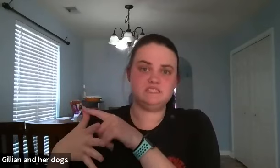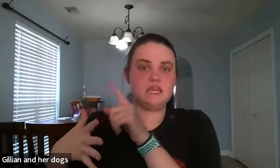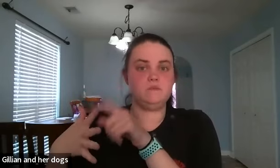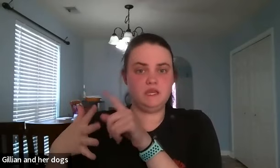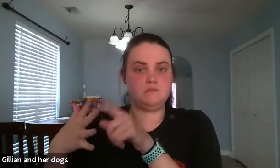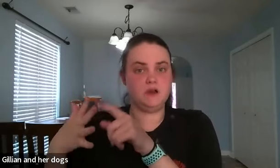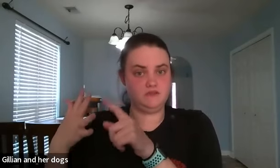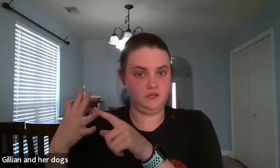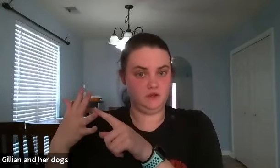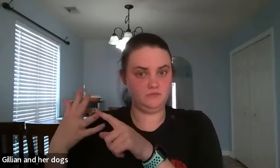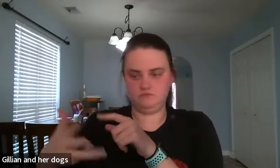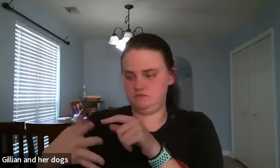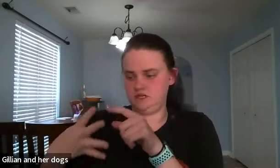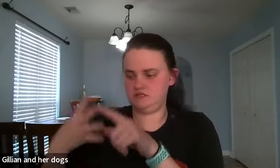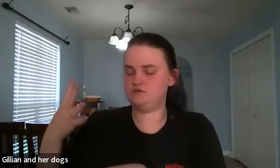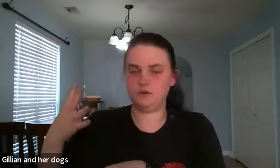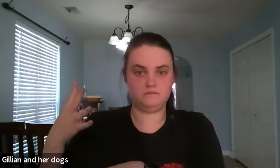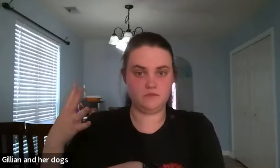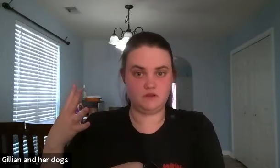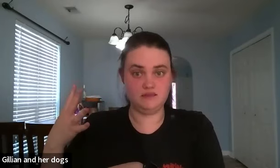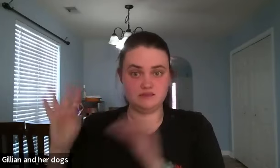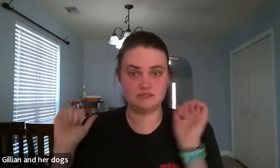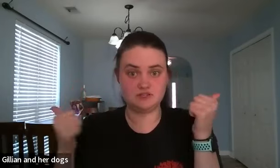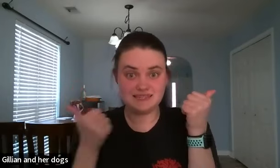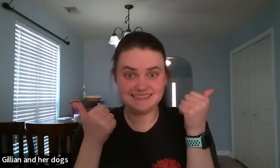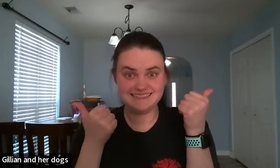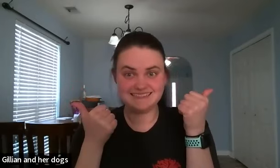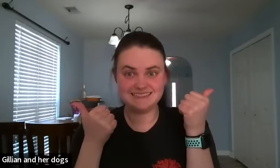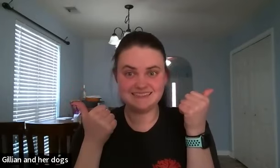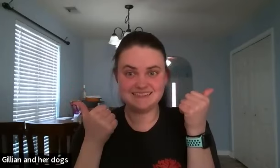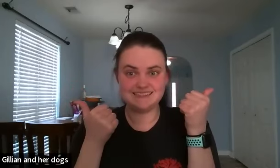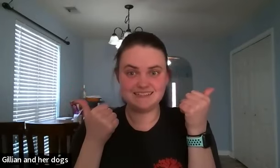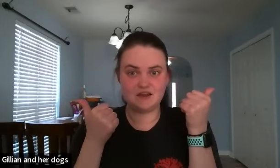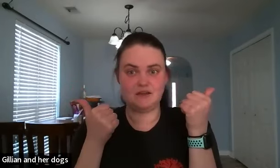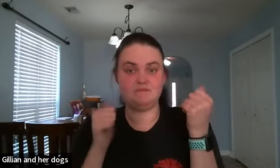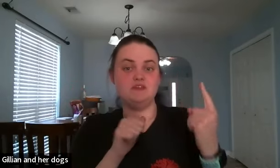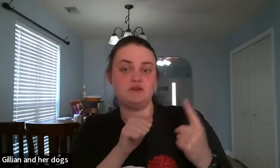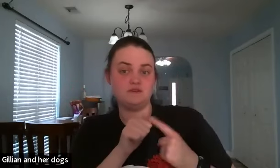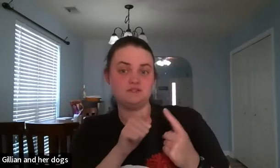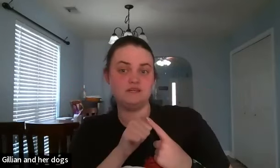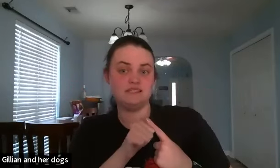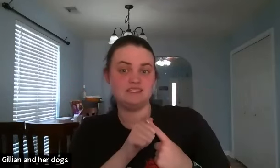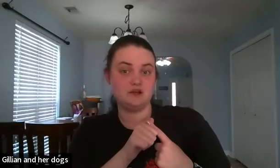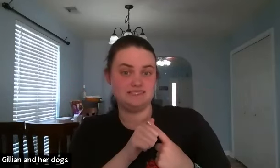day, week, month, year, I guess those four. All right. Sounds good. Okay. So our first one is our